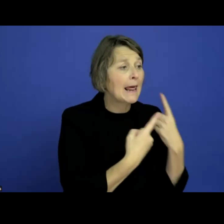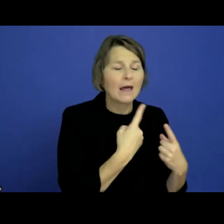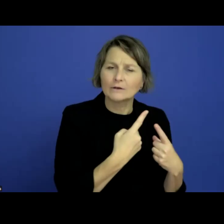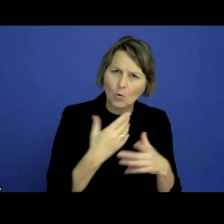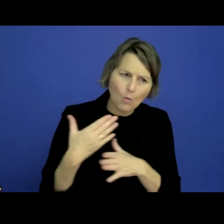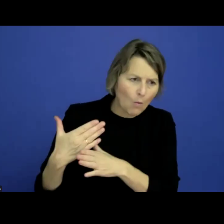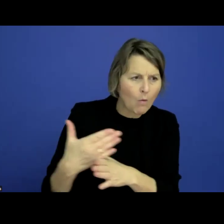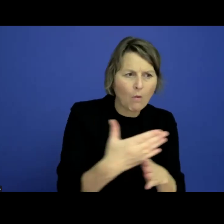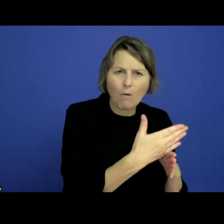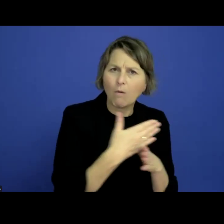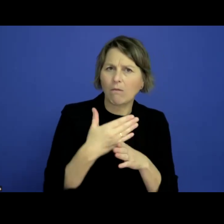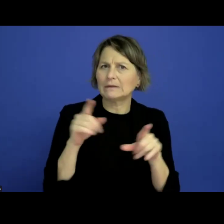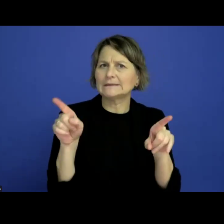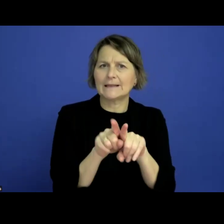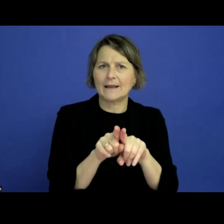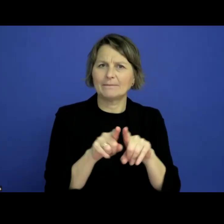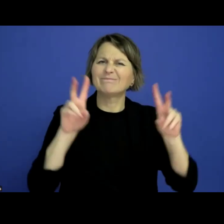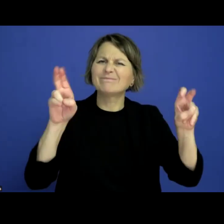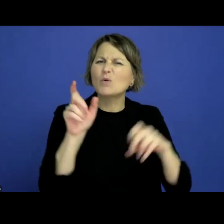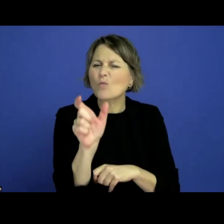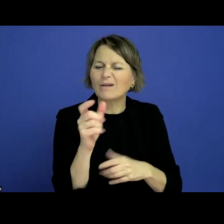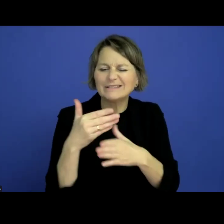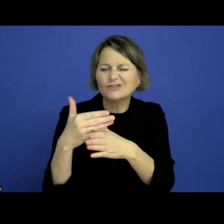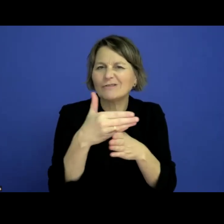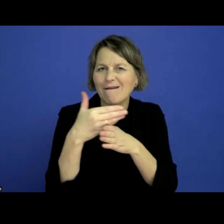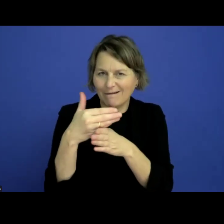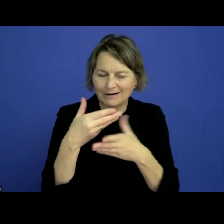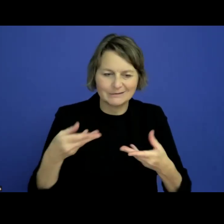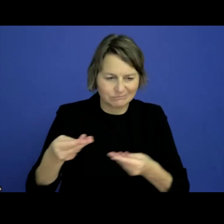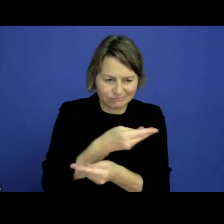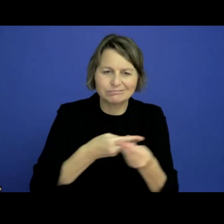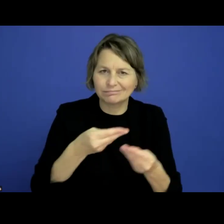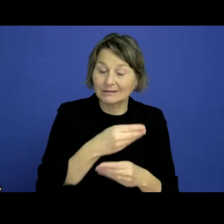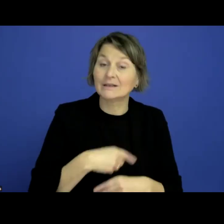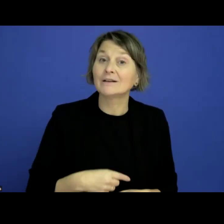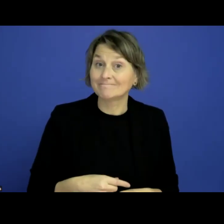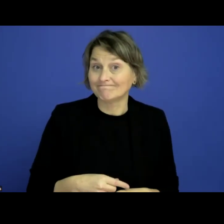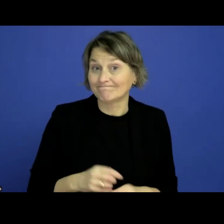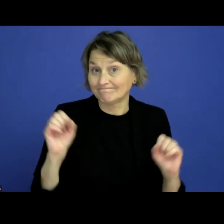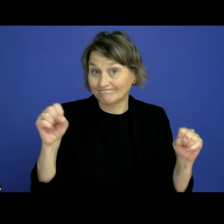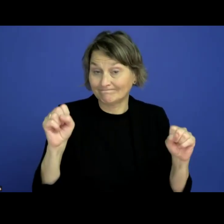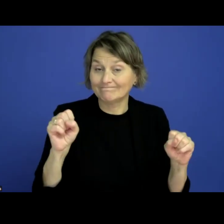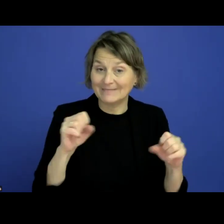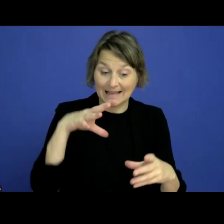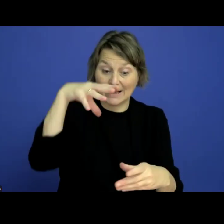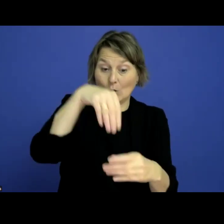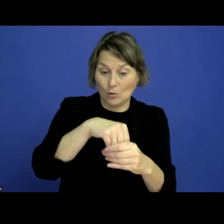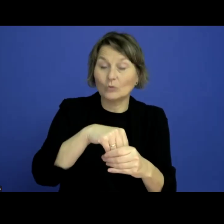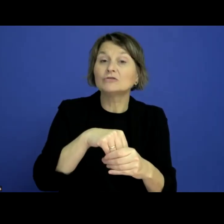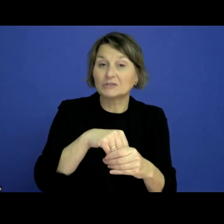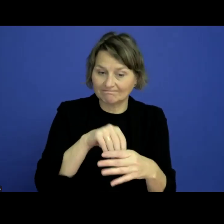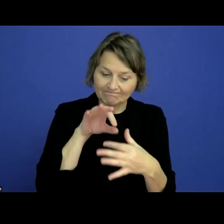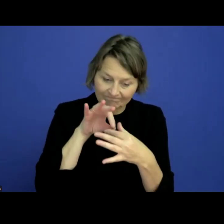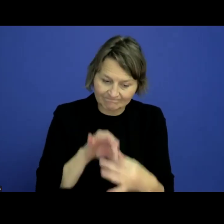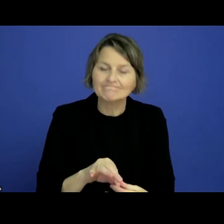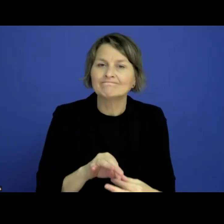is clear here because, yes, this inclusion is sitting on the employee network group's